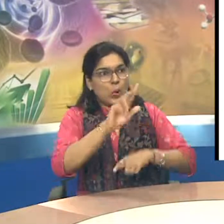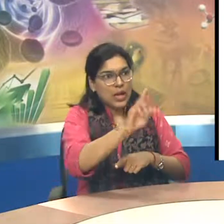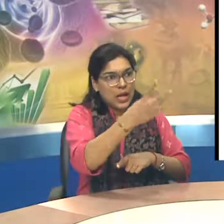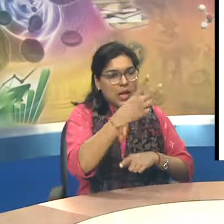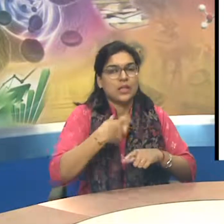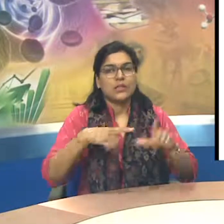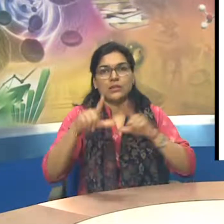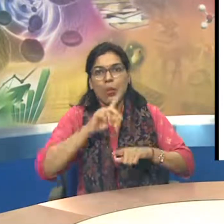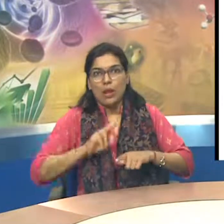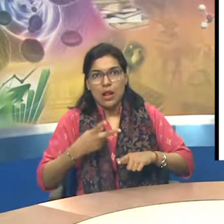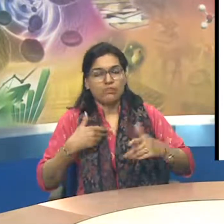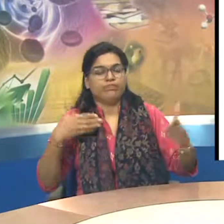it tries to